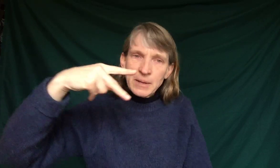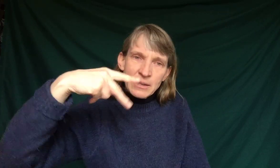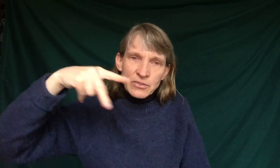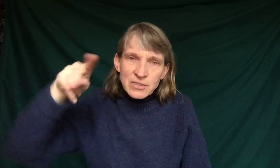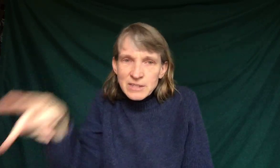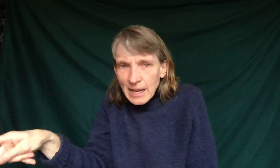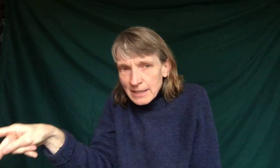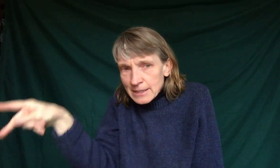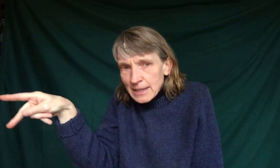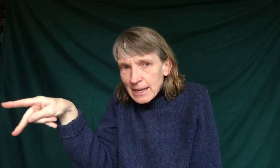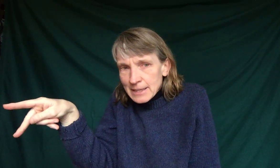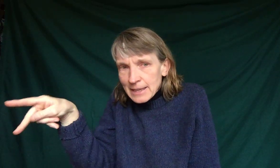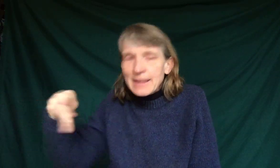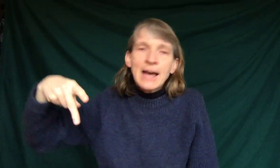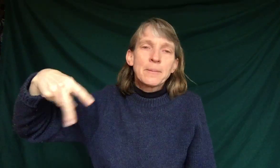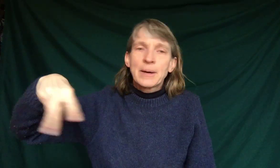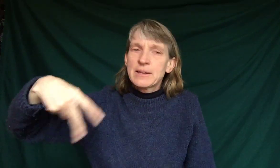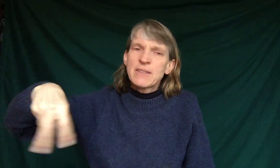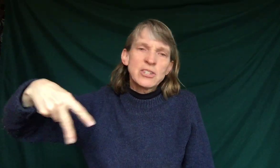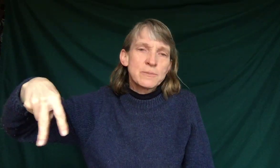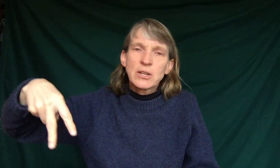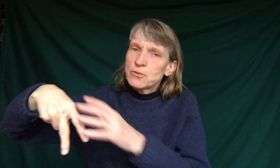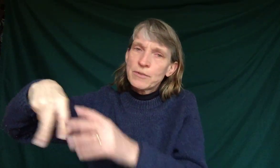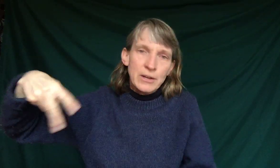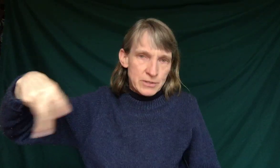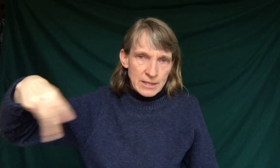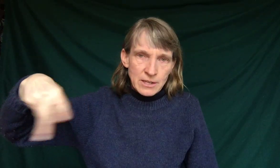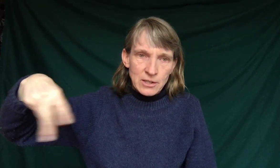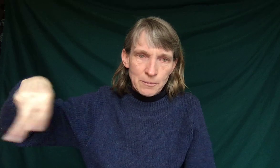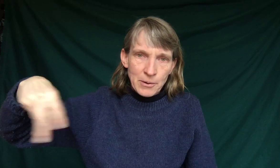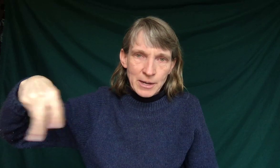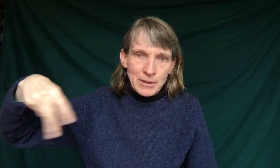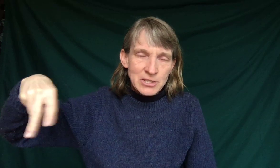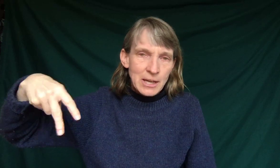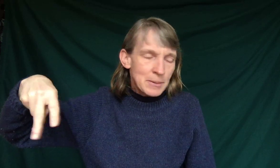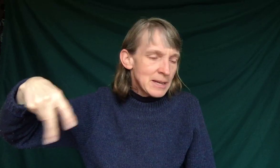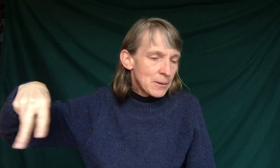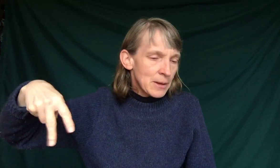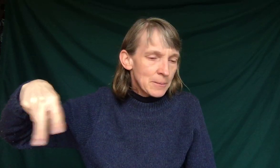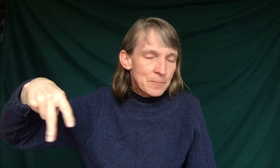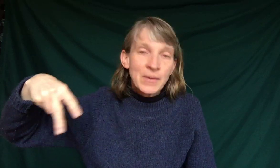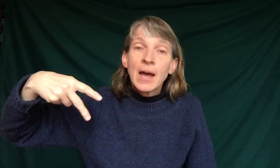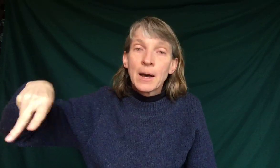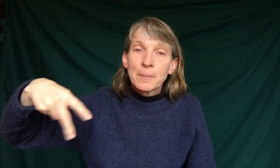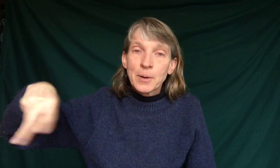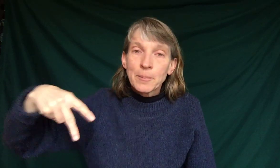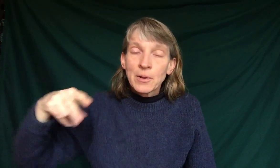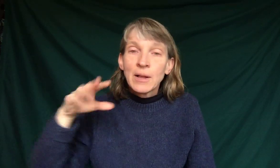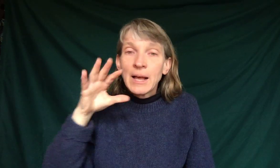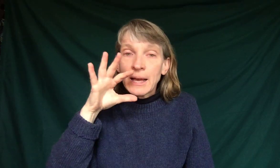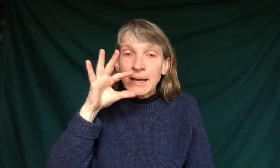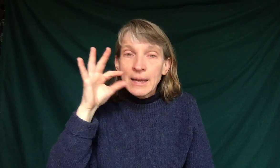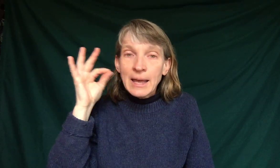is technically kind of like that, but if you just make two fingers, that's going to look pretty much like a P down there. Purple